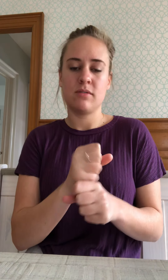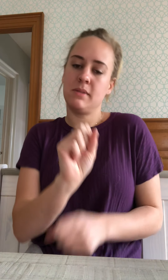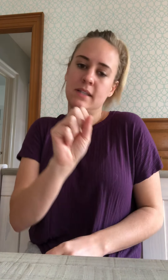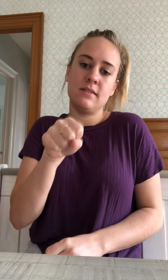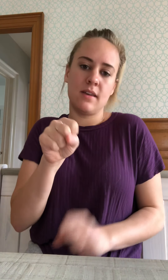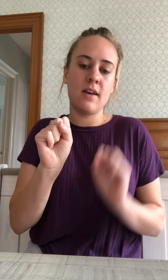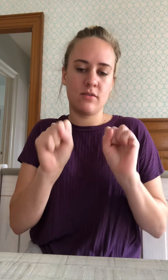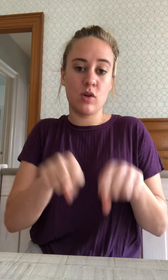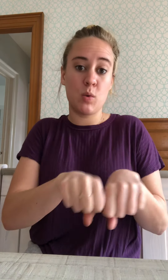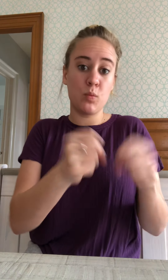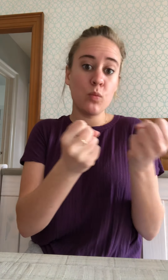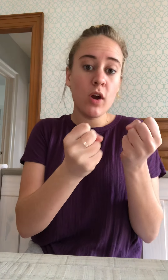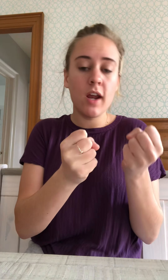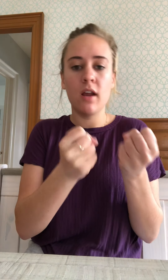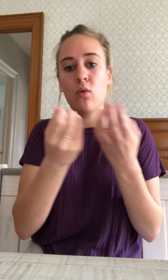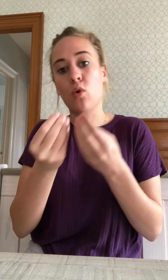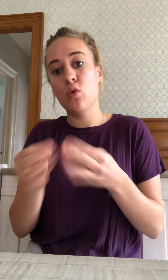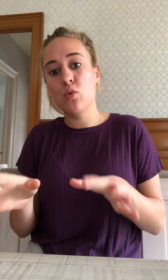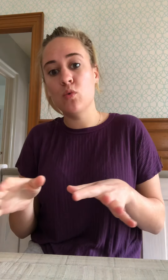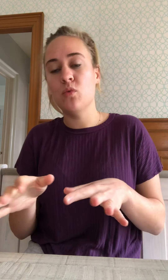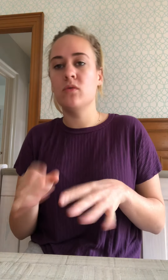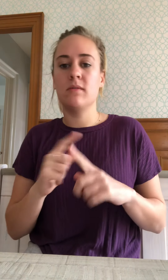I've seen them survive 15 years.